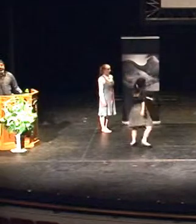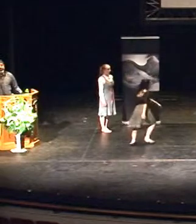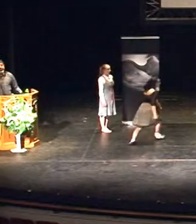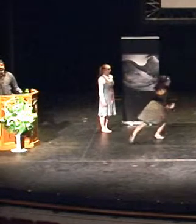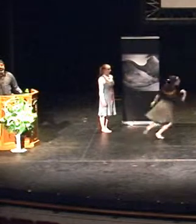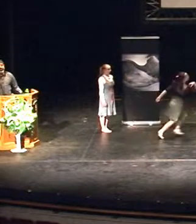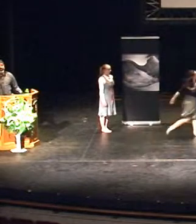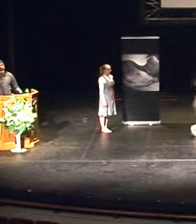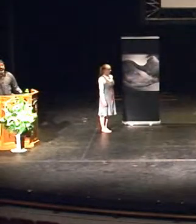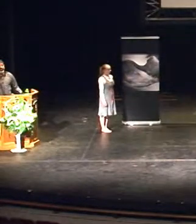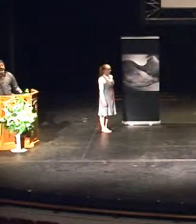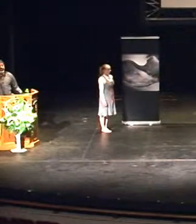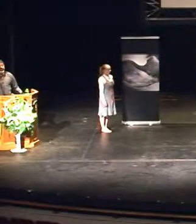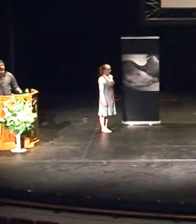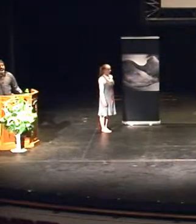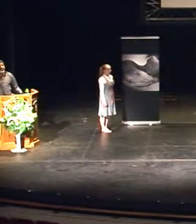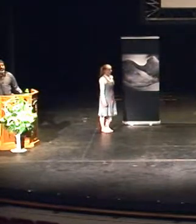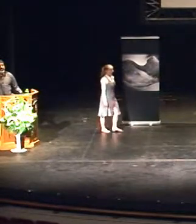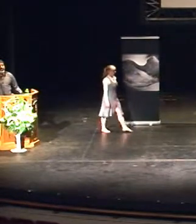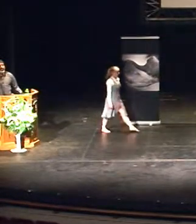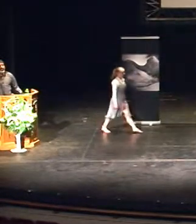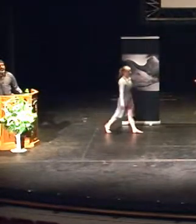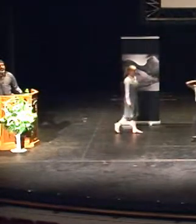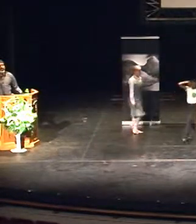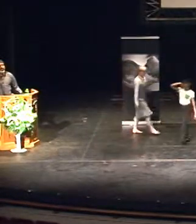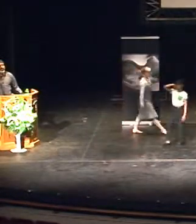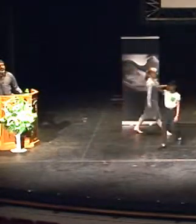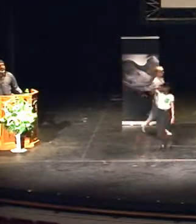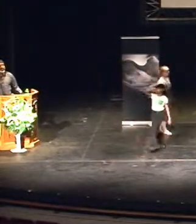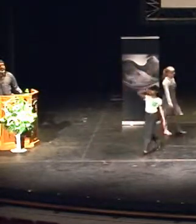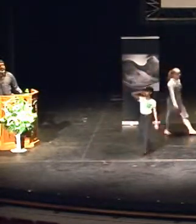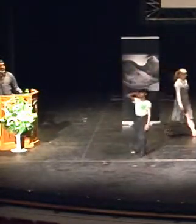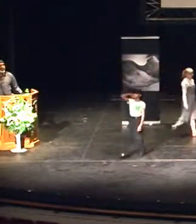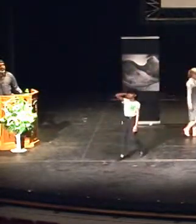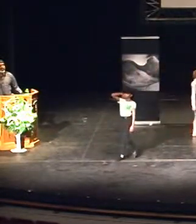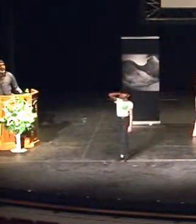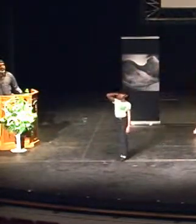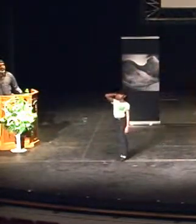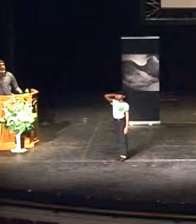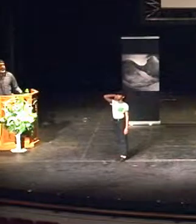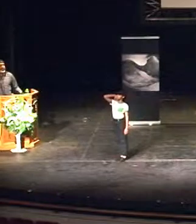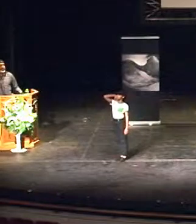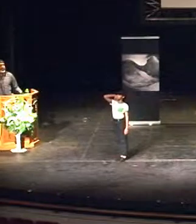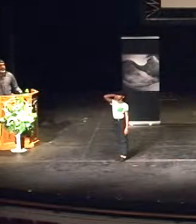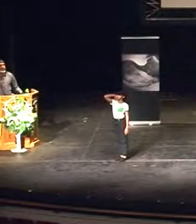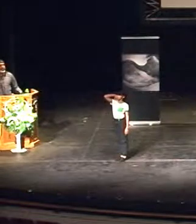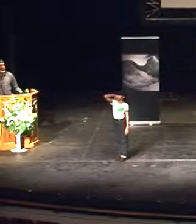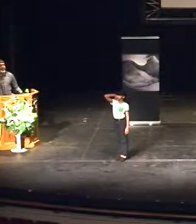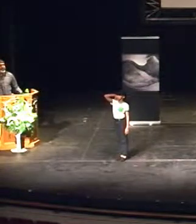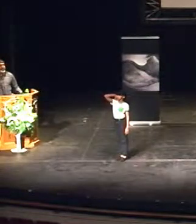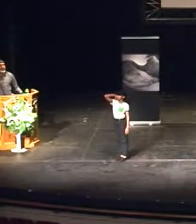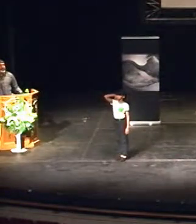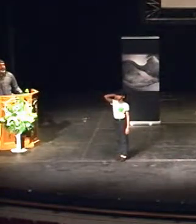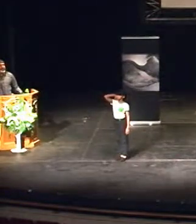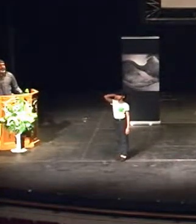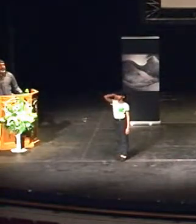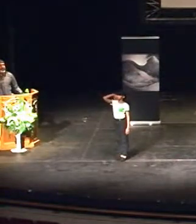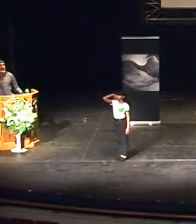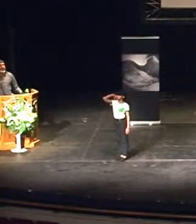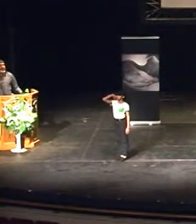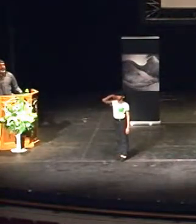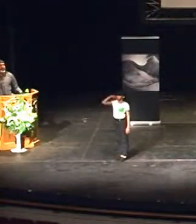I'm simply writing you to say that I'm so happy that you didn't sneeze. And I want to say